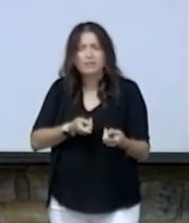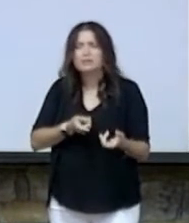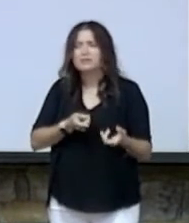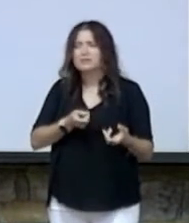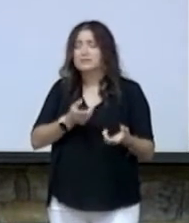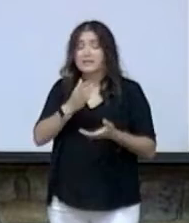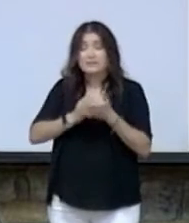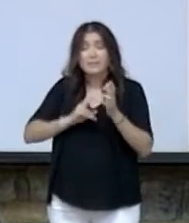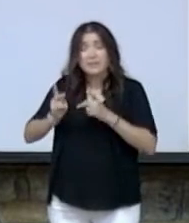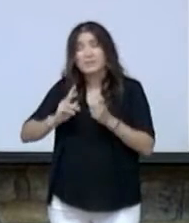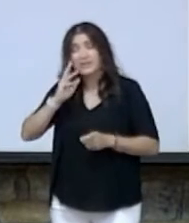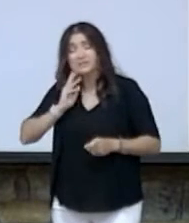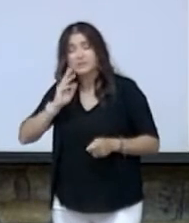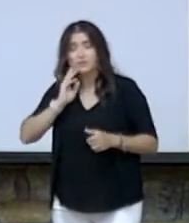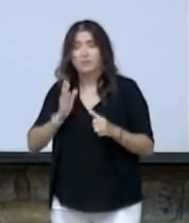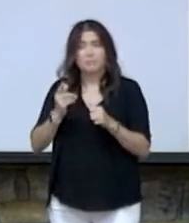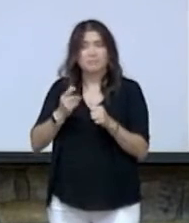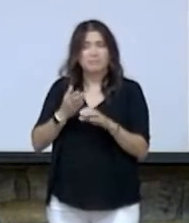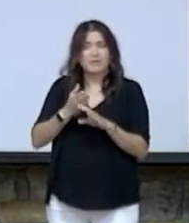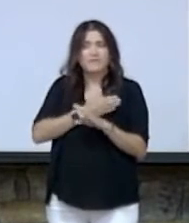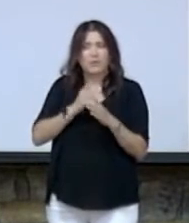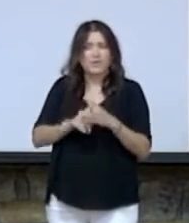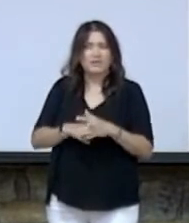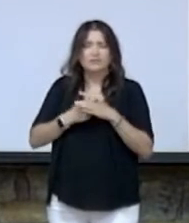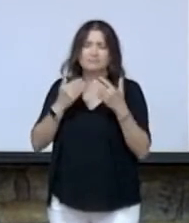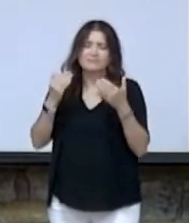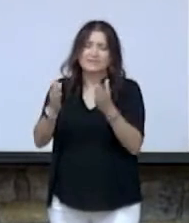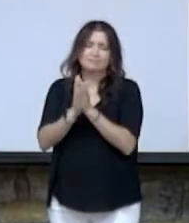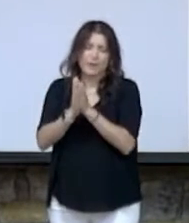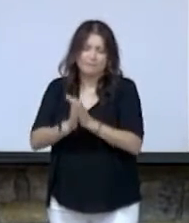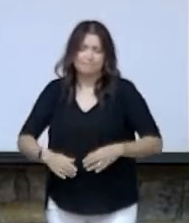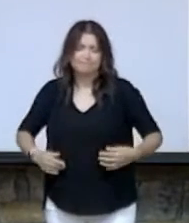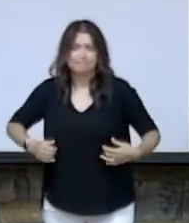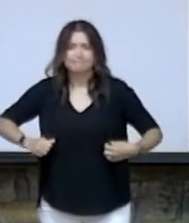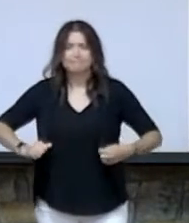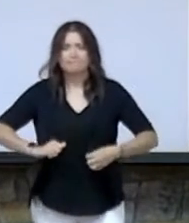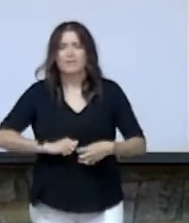are experiencing. So before we get started in the lesson, let's go to God in prayer together.